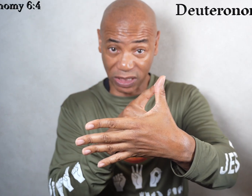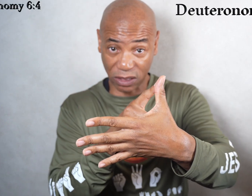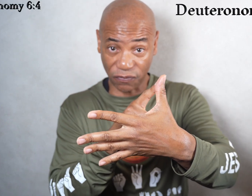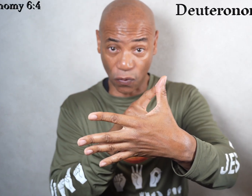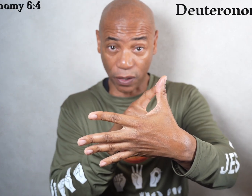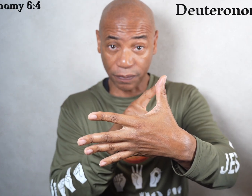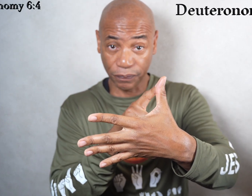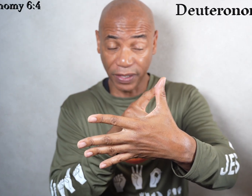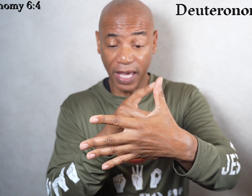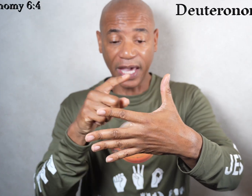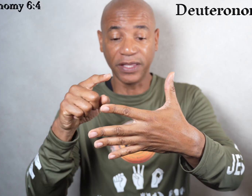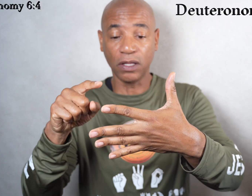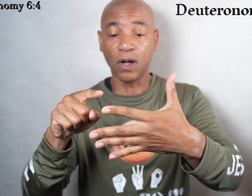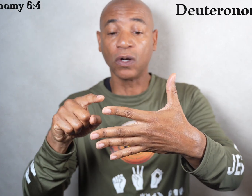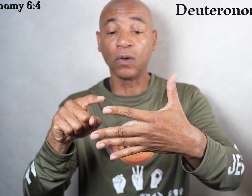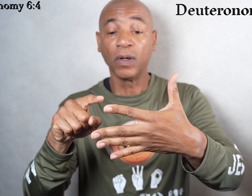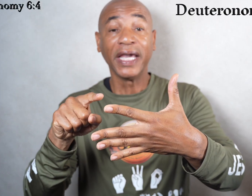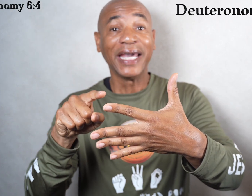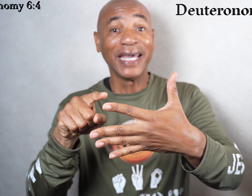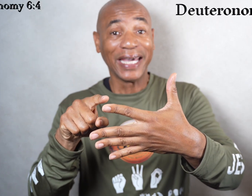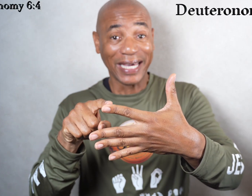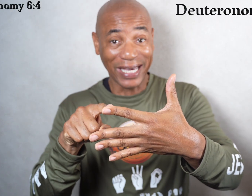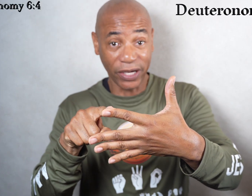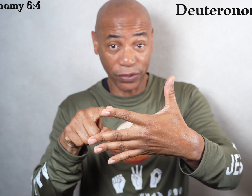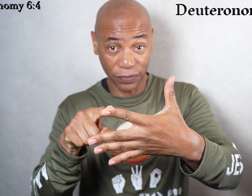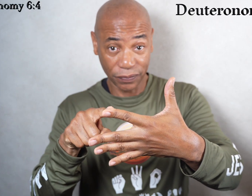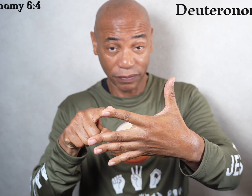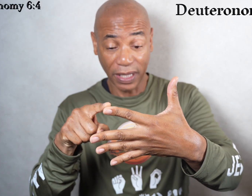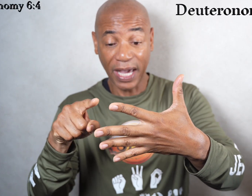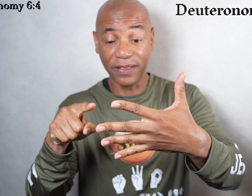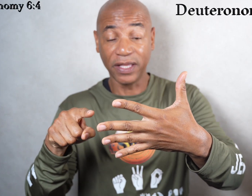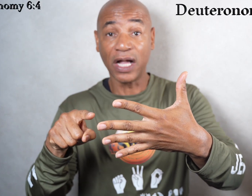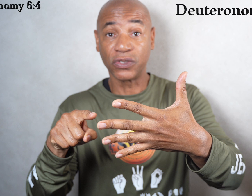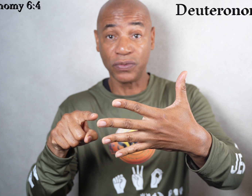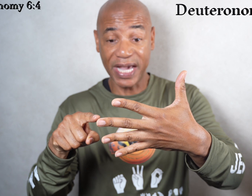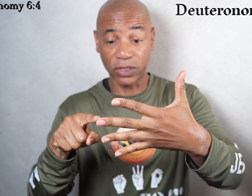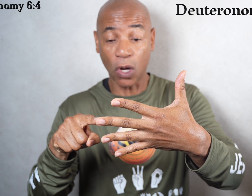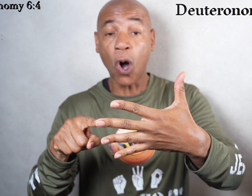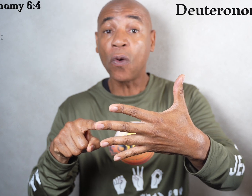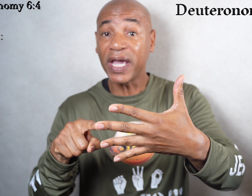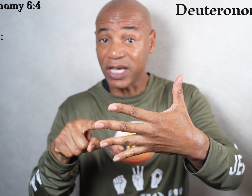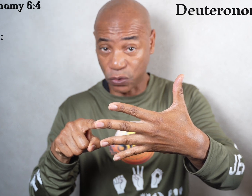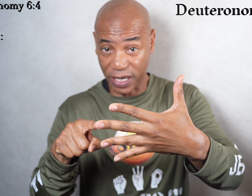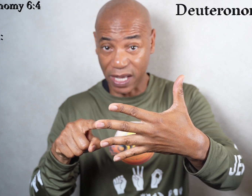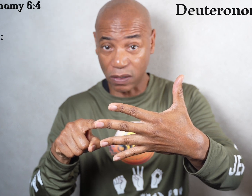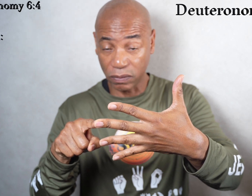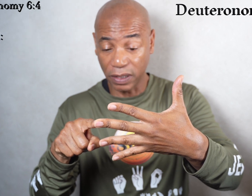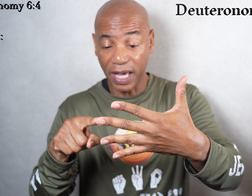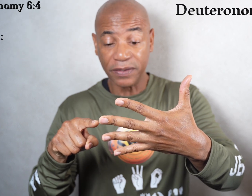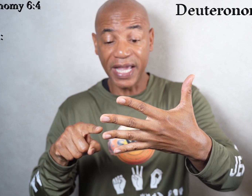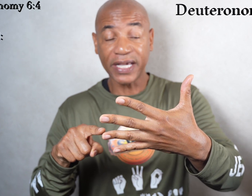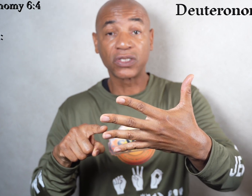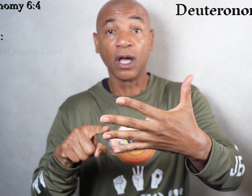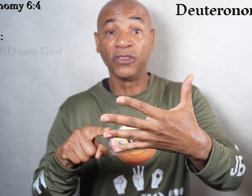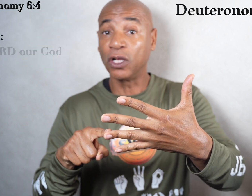and 4, and then I'll go here, and then I'll do next, O Israel, next, the